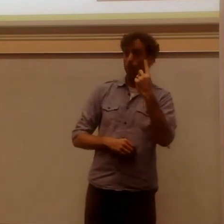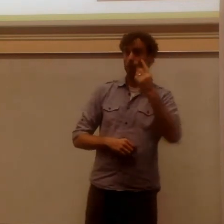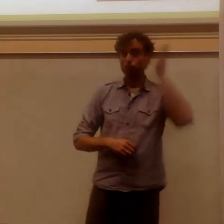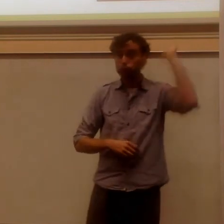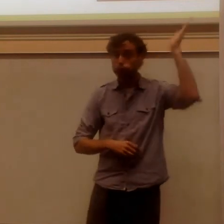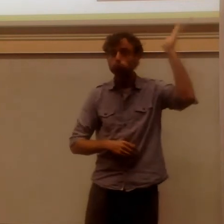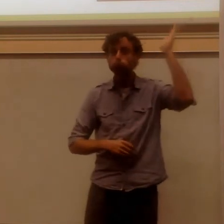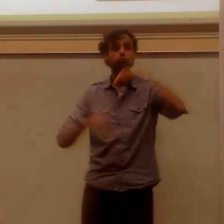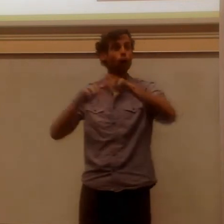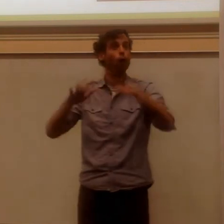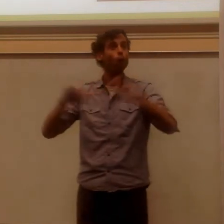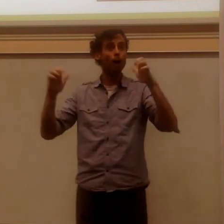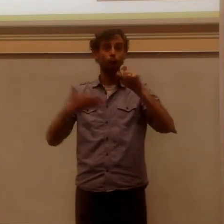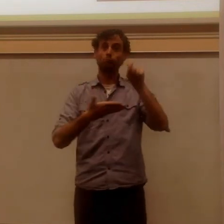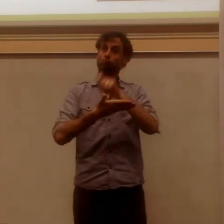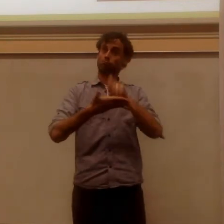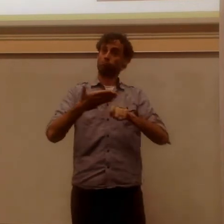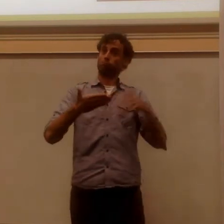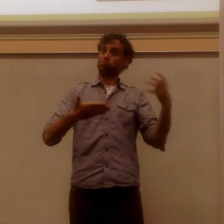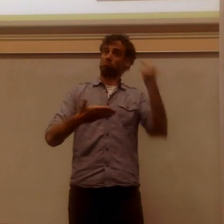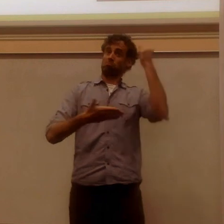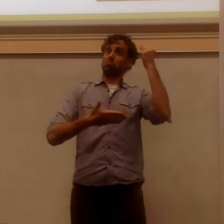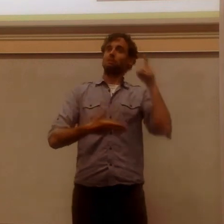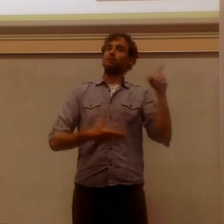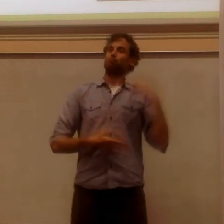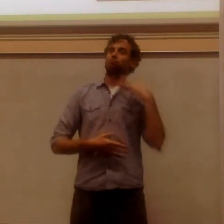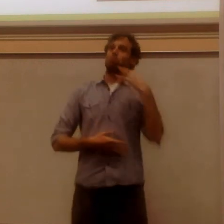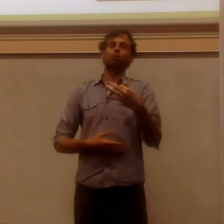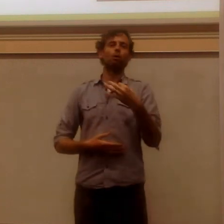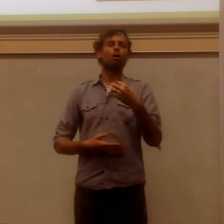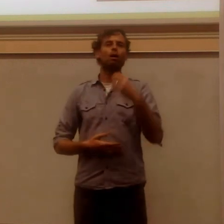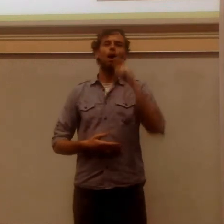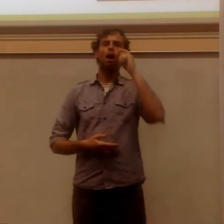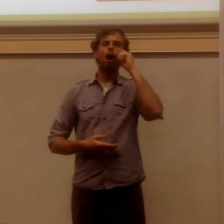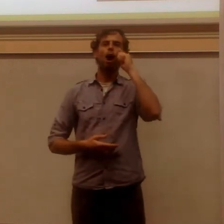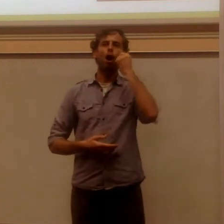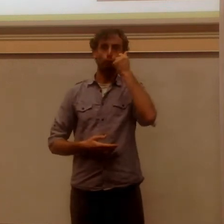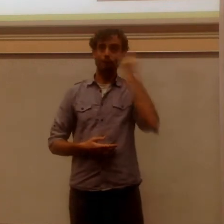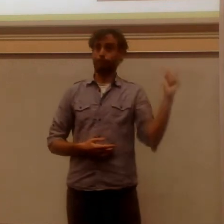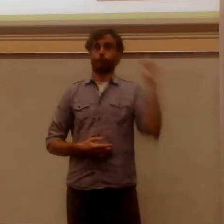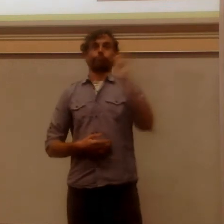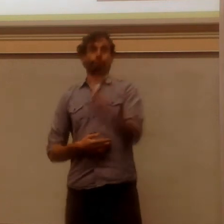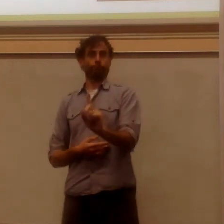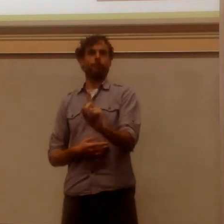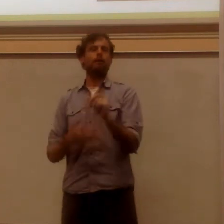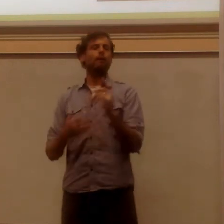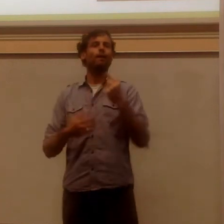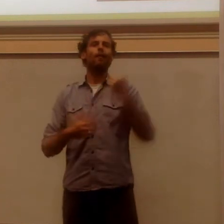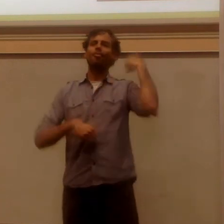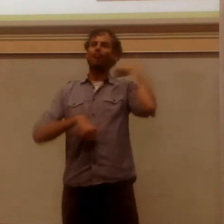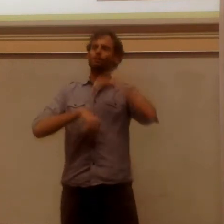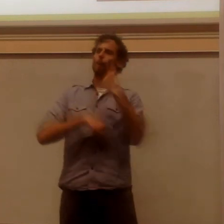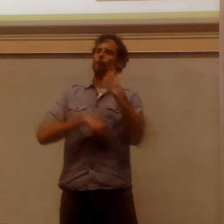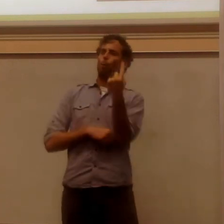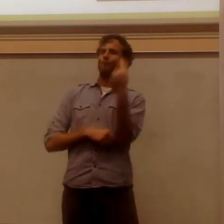He's a deaf sign language user. He is a member of the European Parliament who was elected as a Hungarian